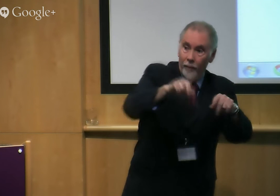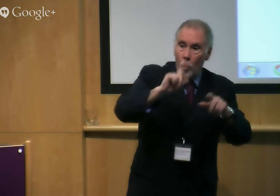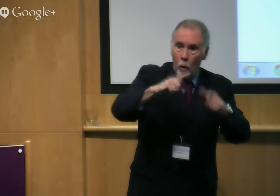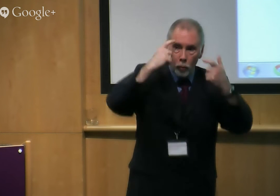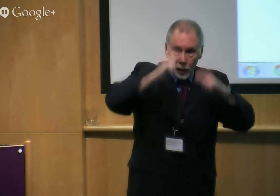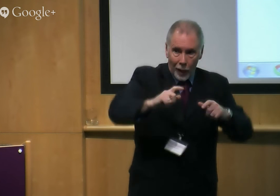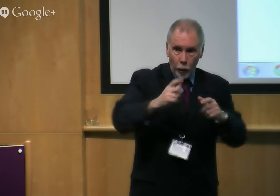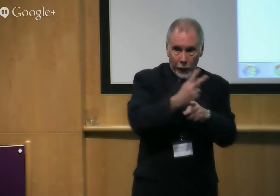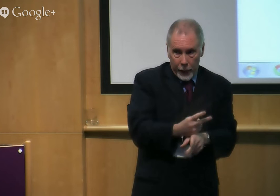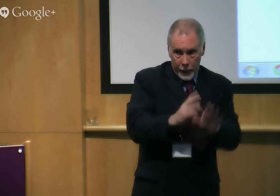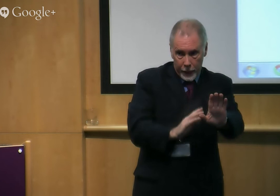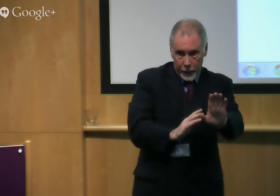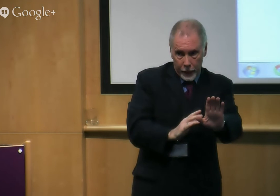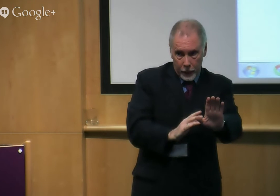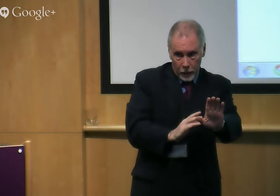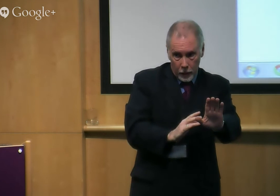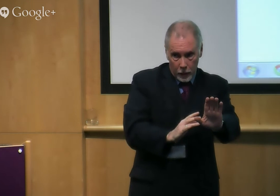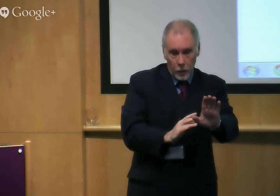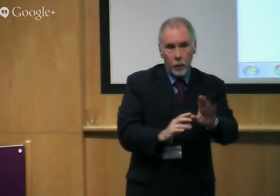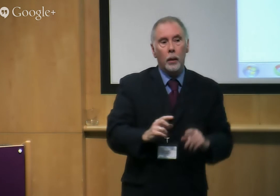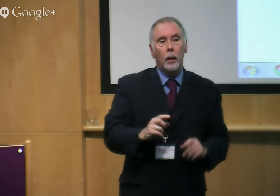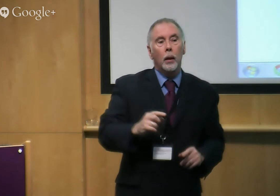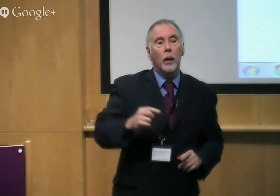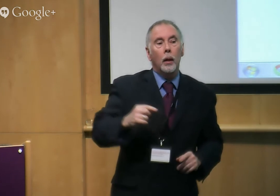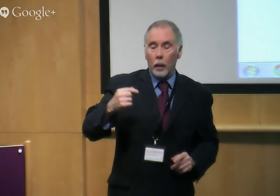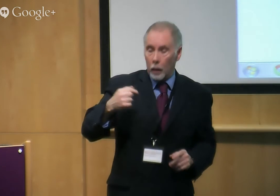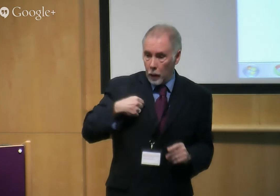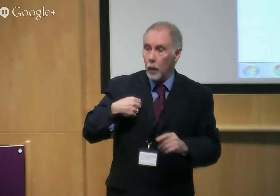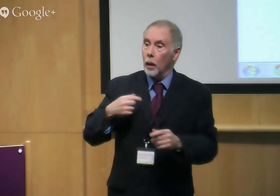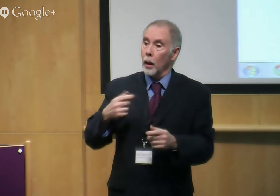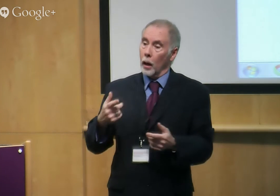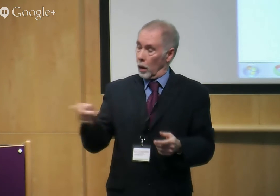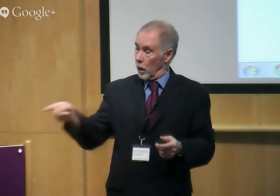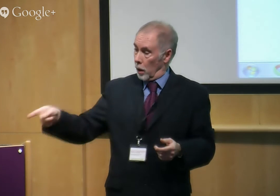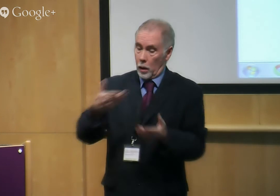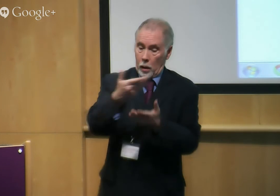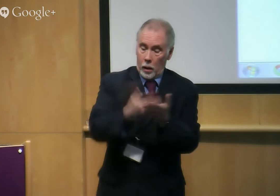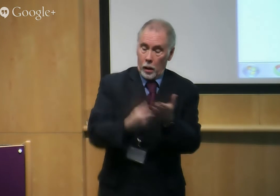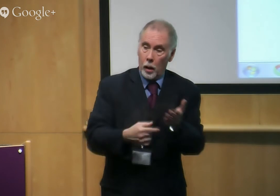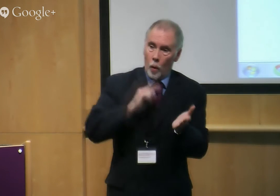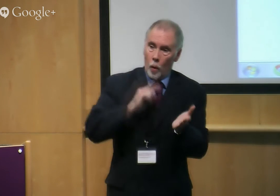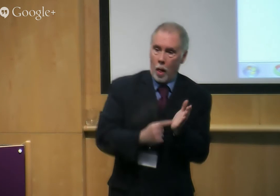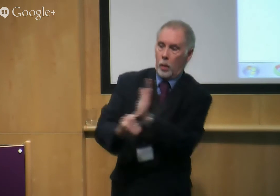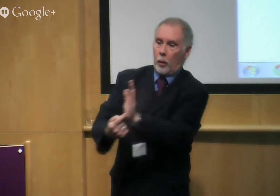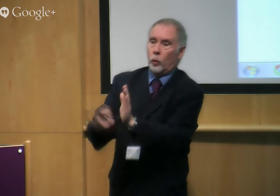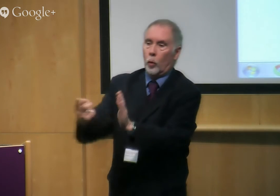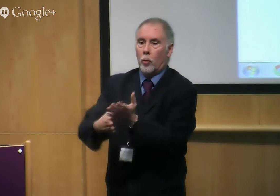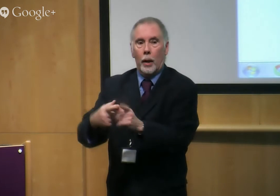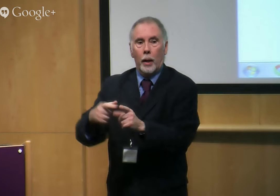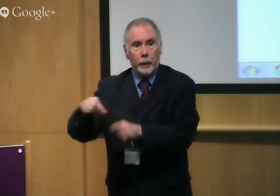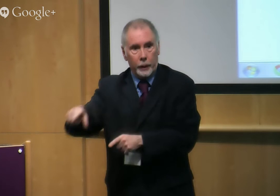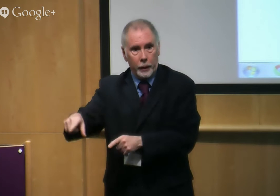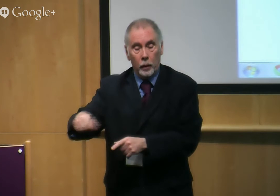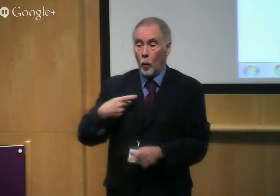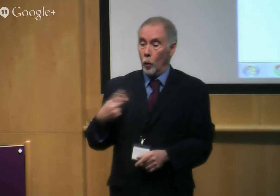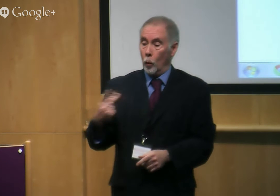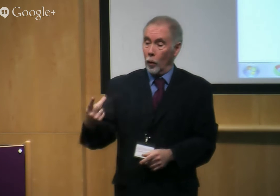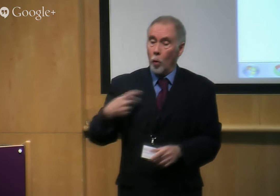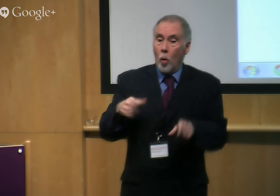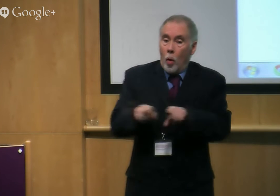that benchmark. Now, I'm happy to share that in terms of residential care for elderly deaf people. This report